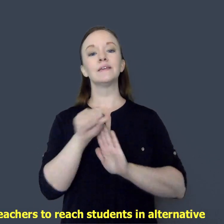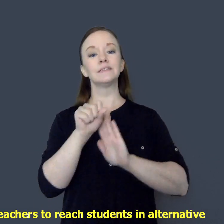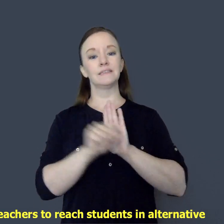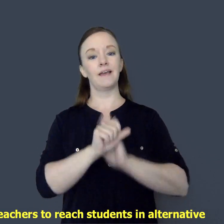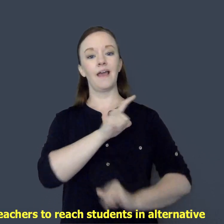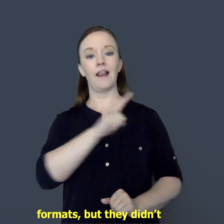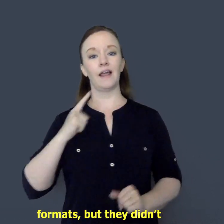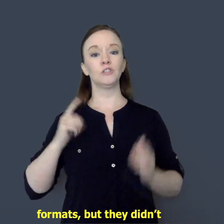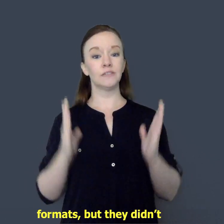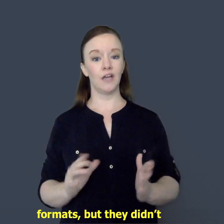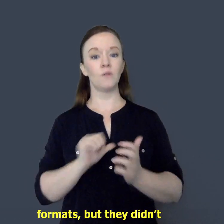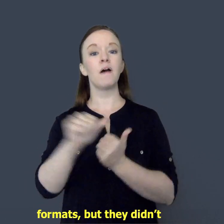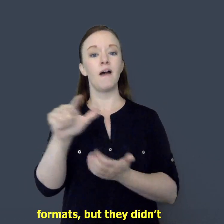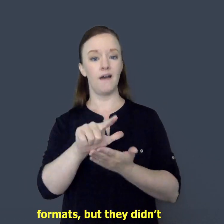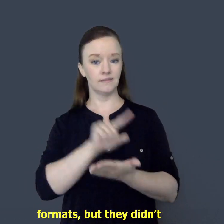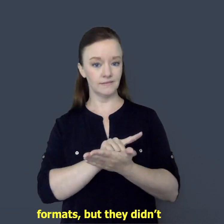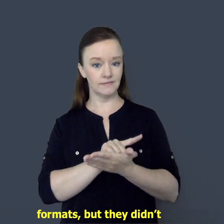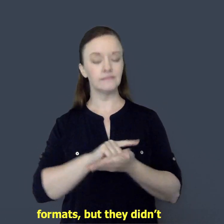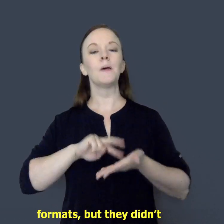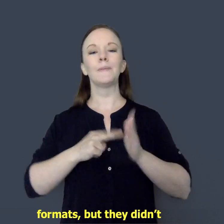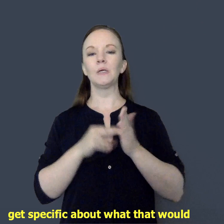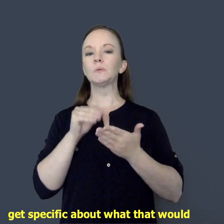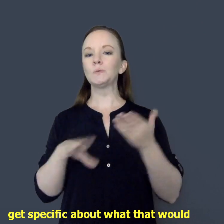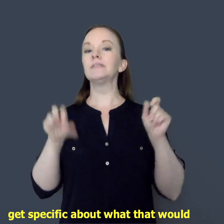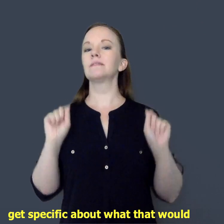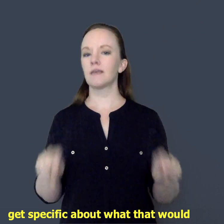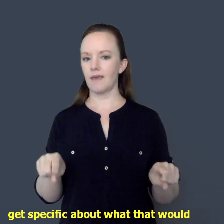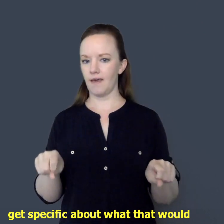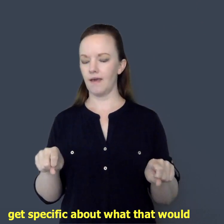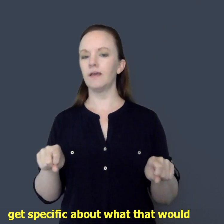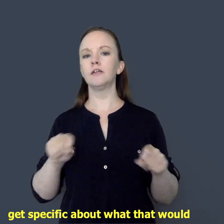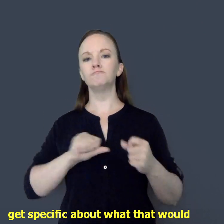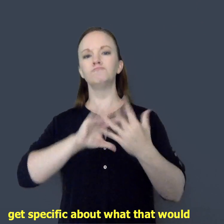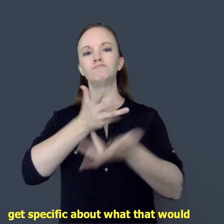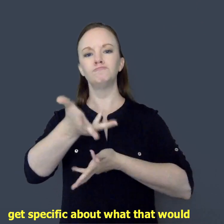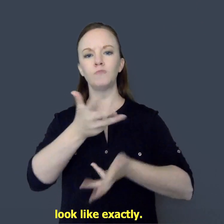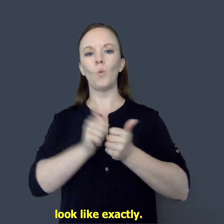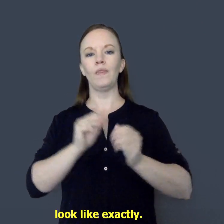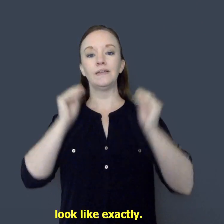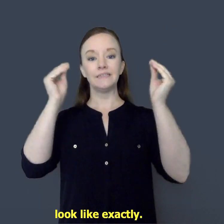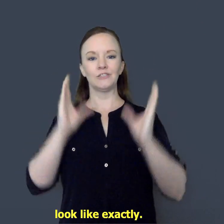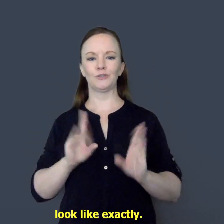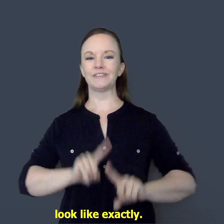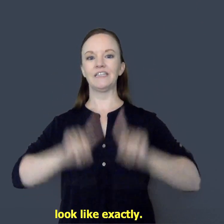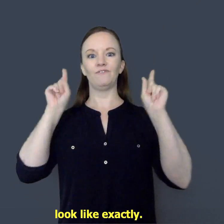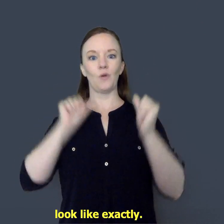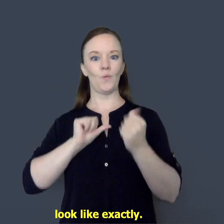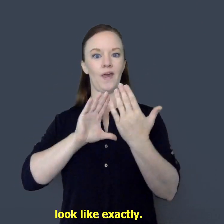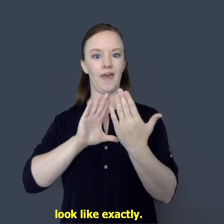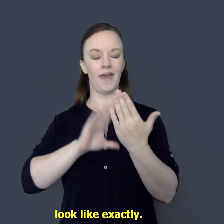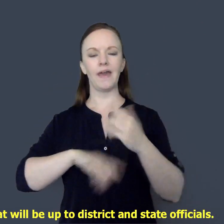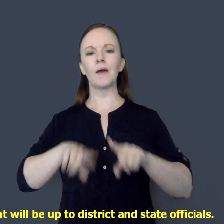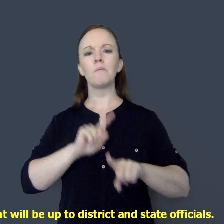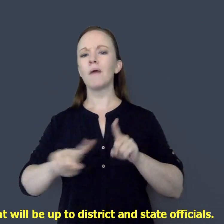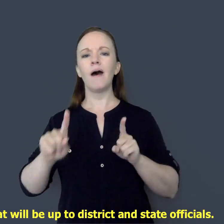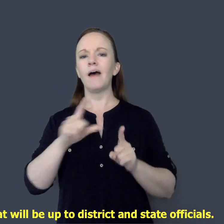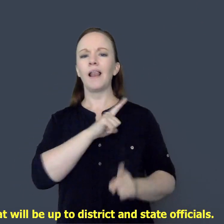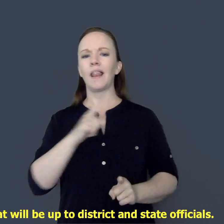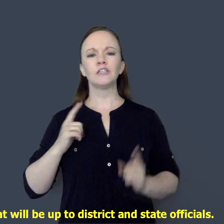in alternative formats. But they didn't get specific about what that would look like exactly. That will be up to district